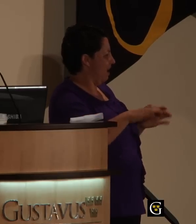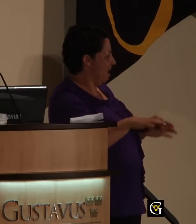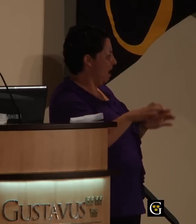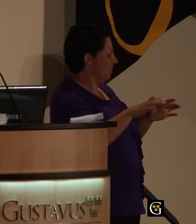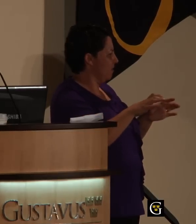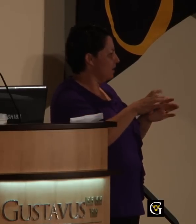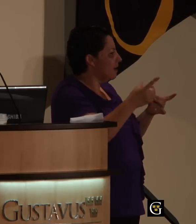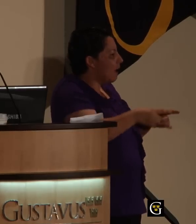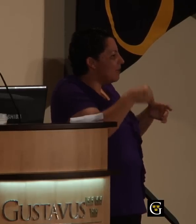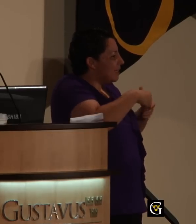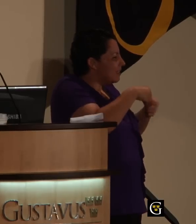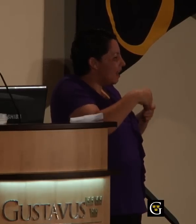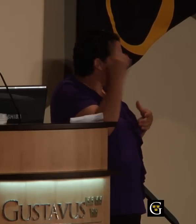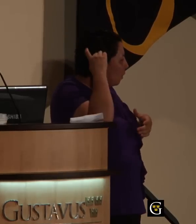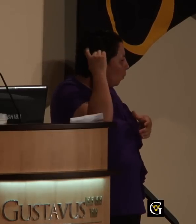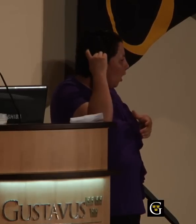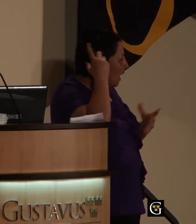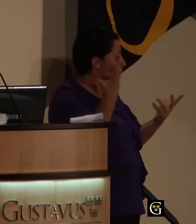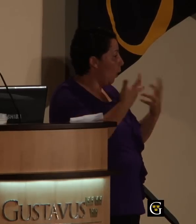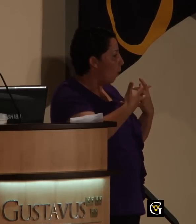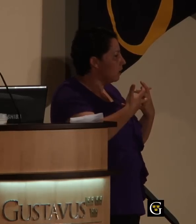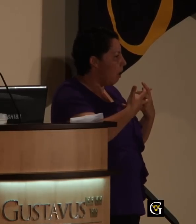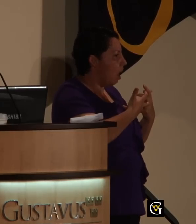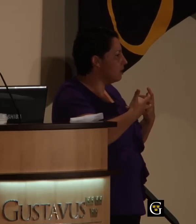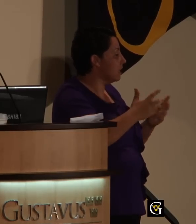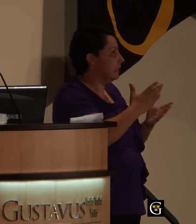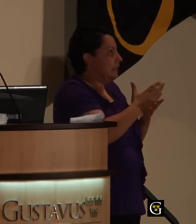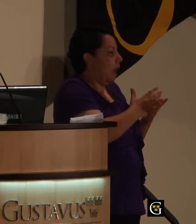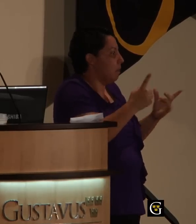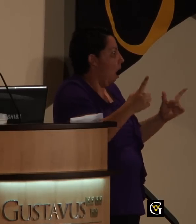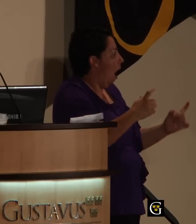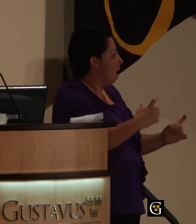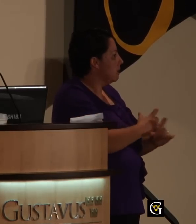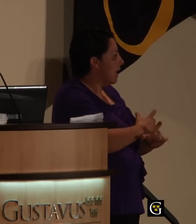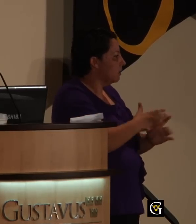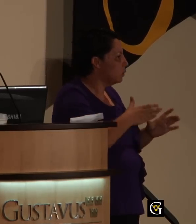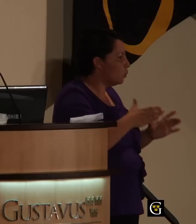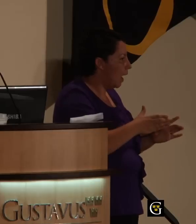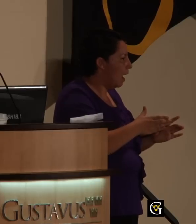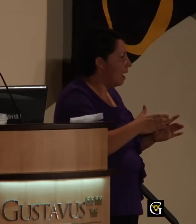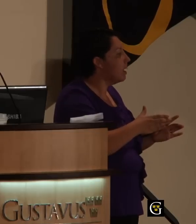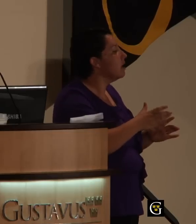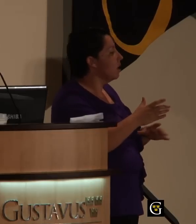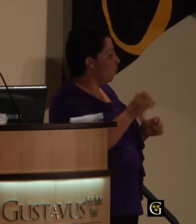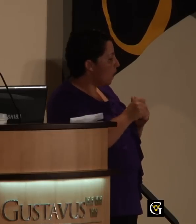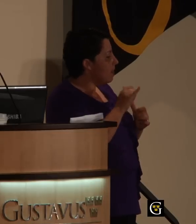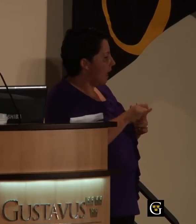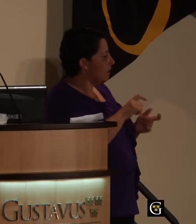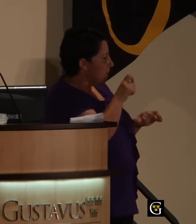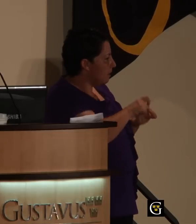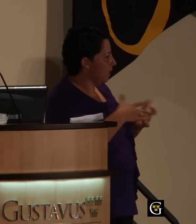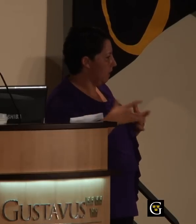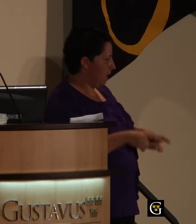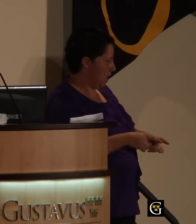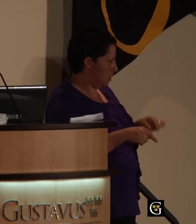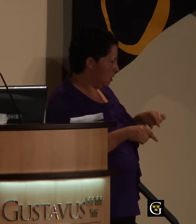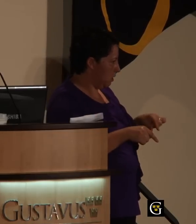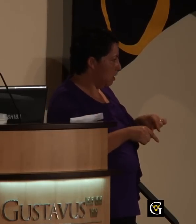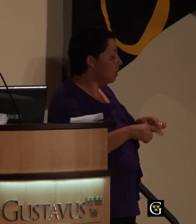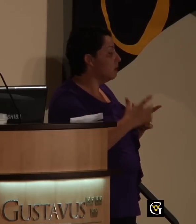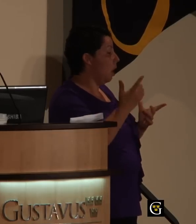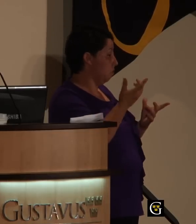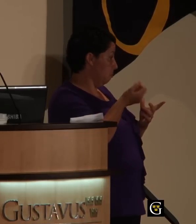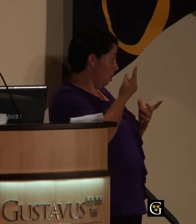that corresponds in some very complicated way, but nonetheless corresponds to that event. Given that that is